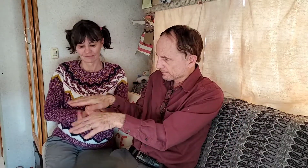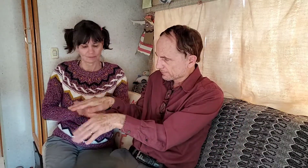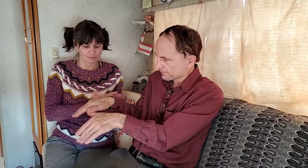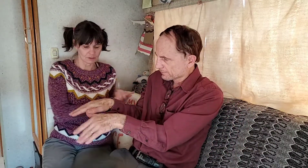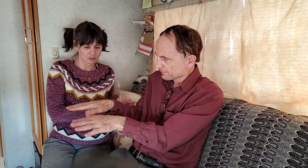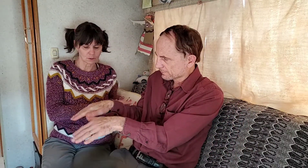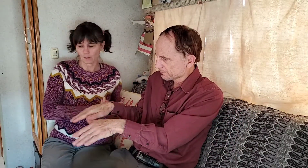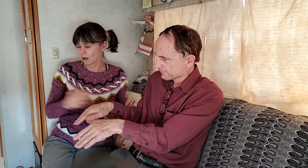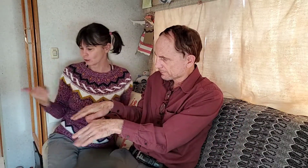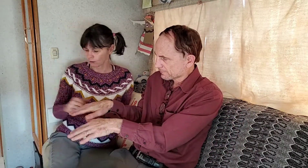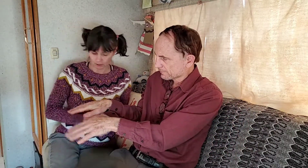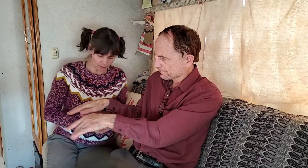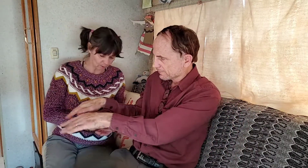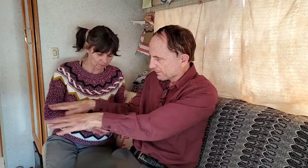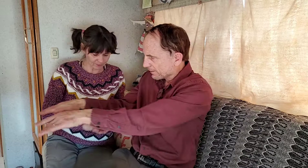This is the one I'm washing. Go get the other one. Oh,